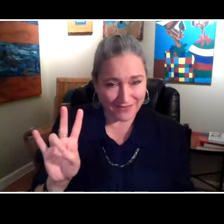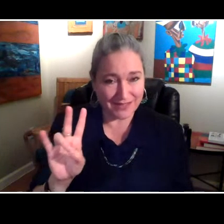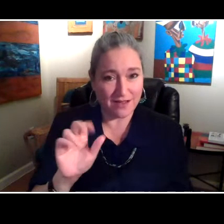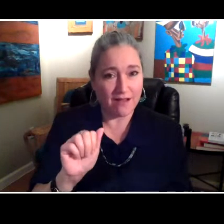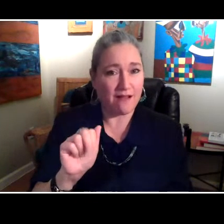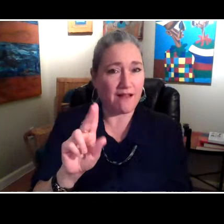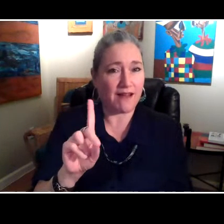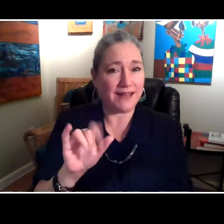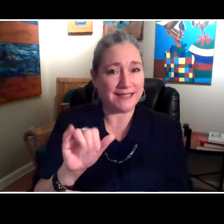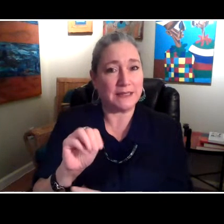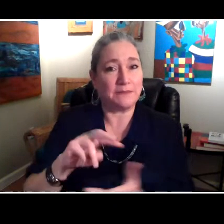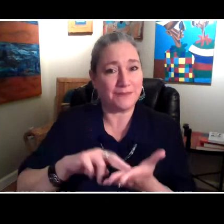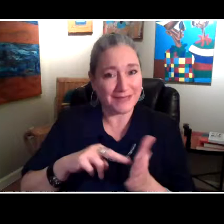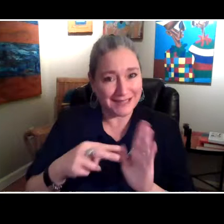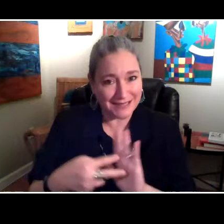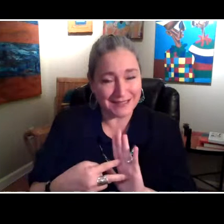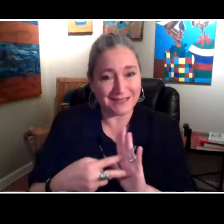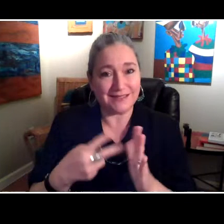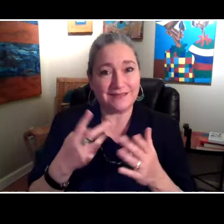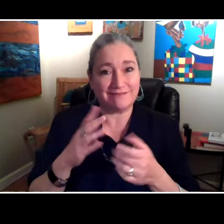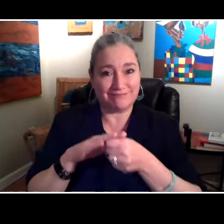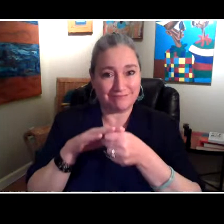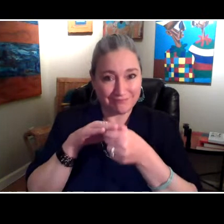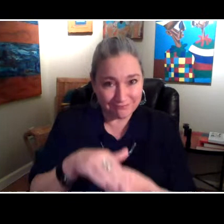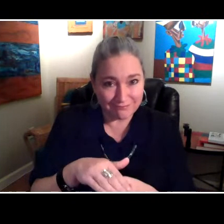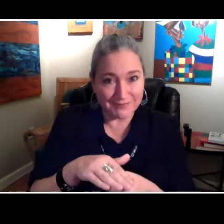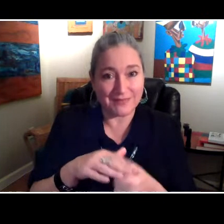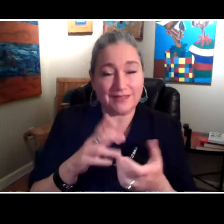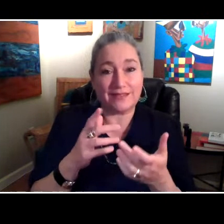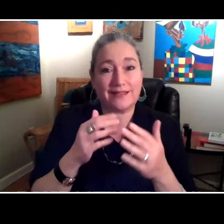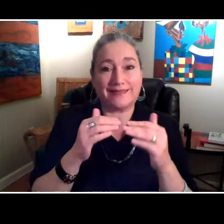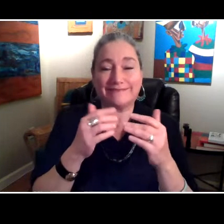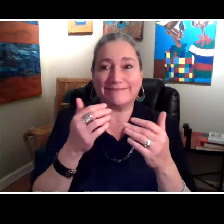And this is developed by Tom Humphreys back in